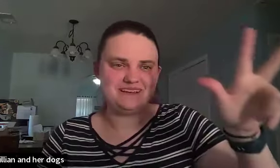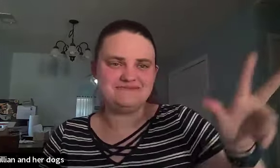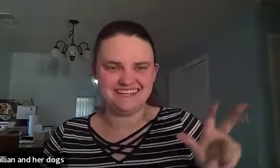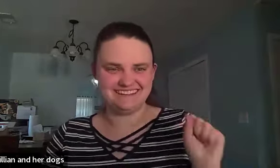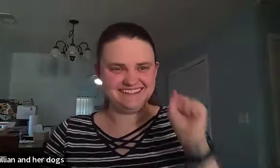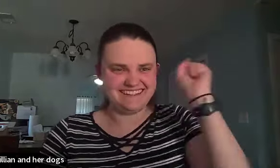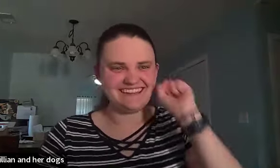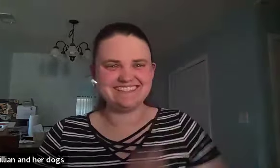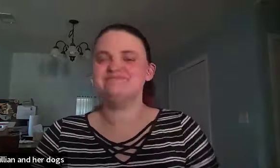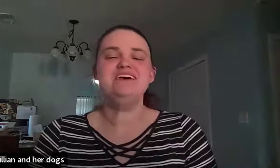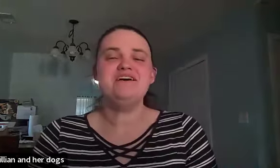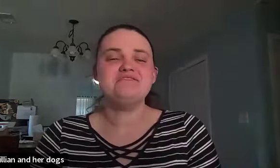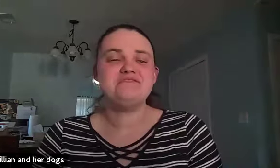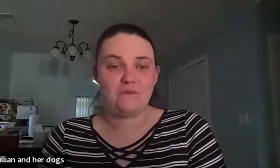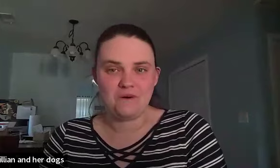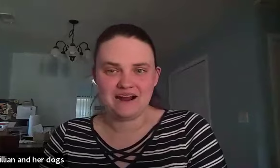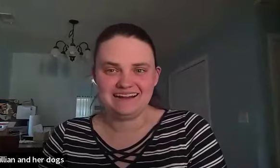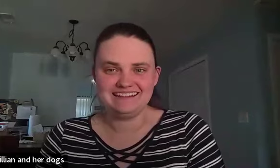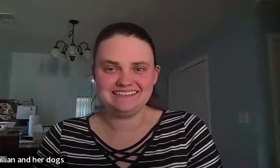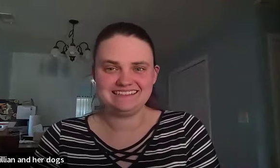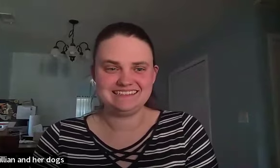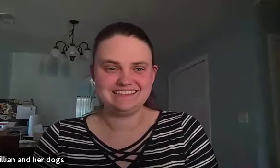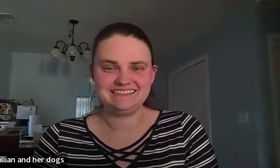3 immediately. Yes. 4.